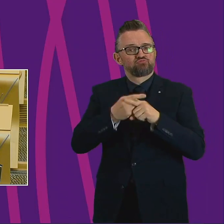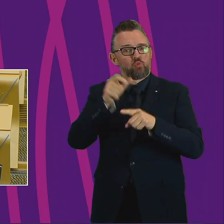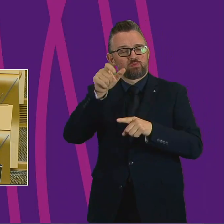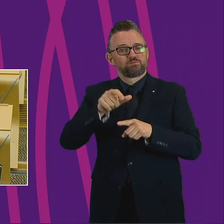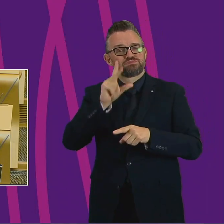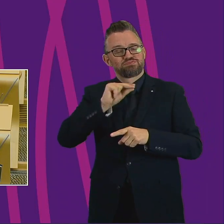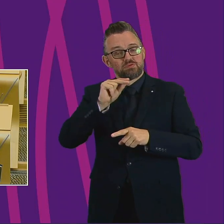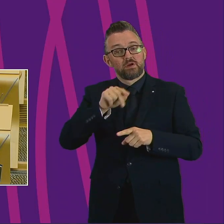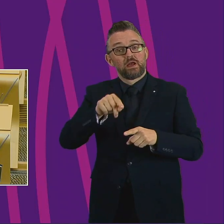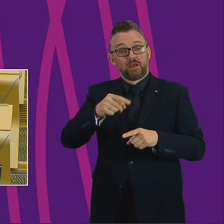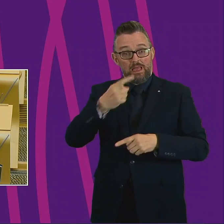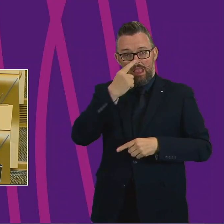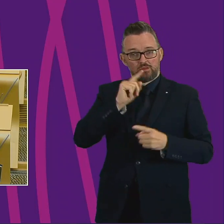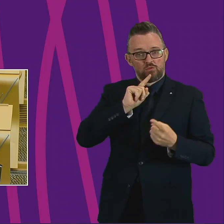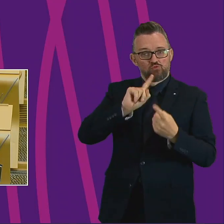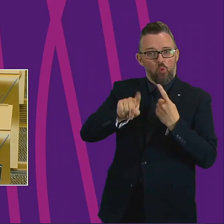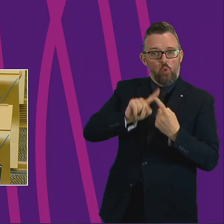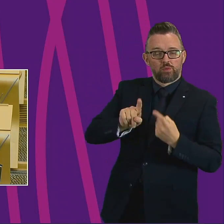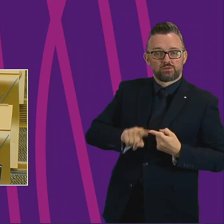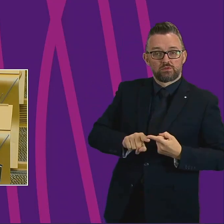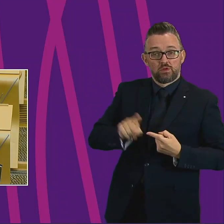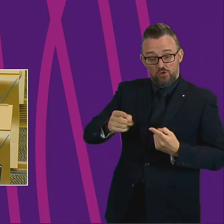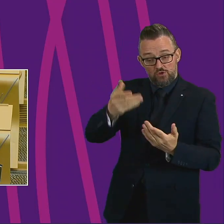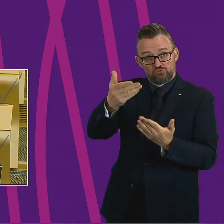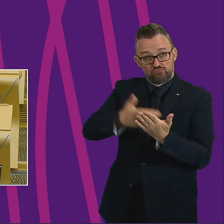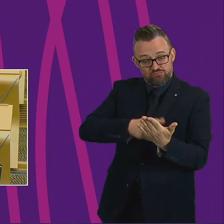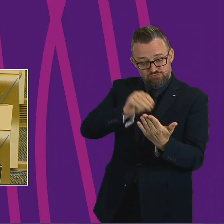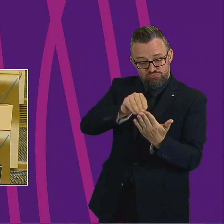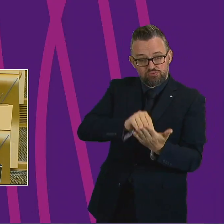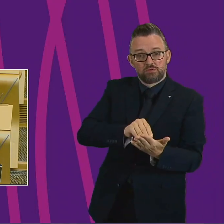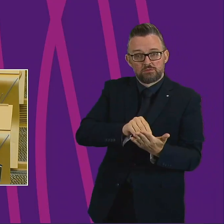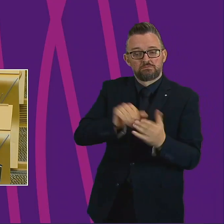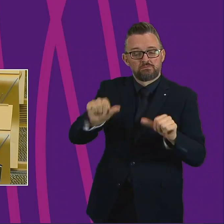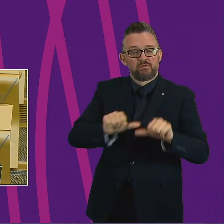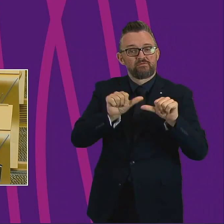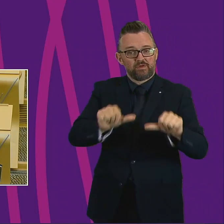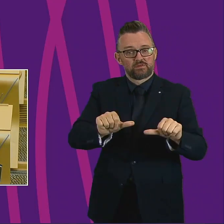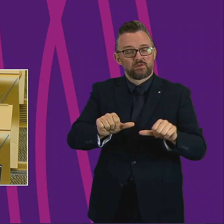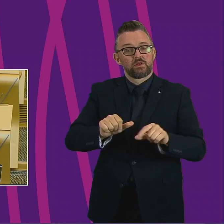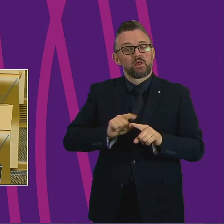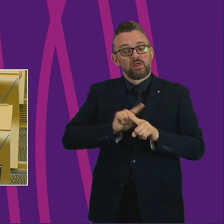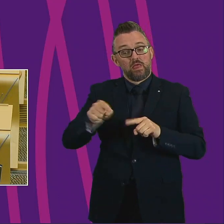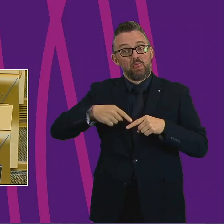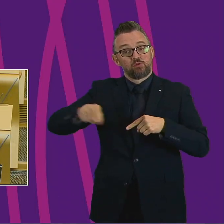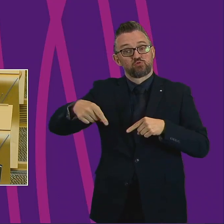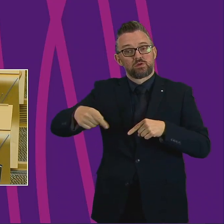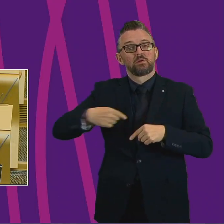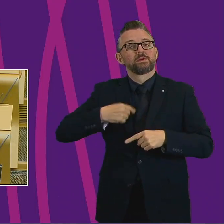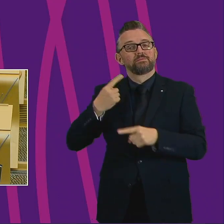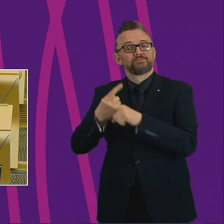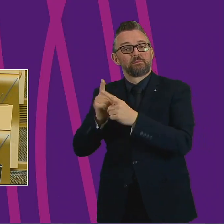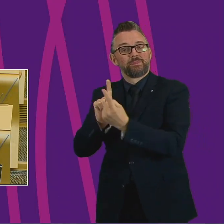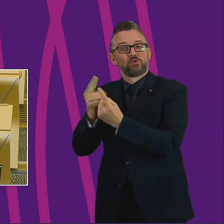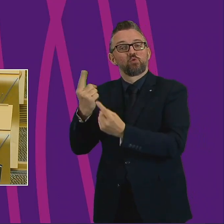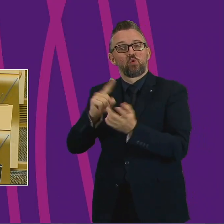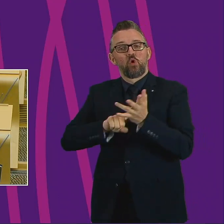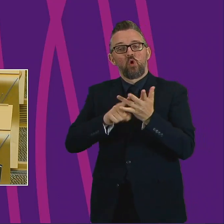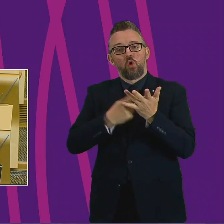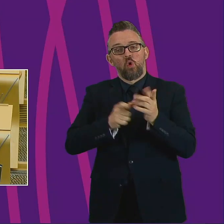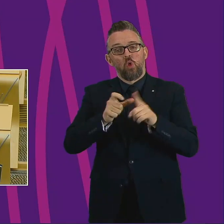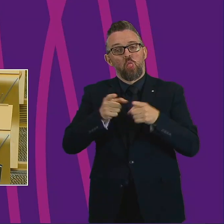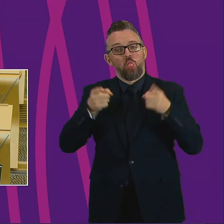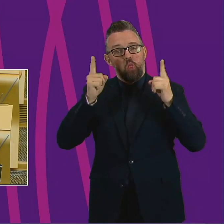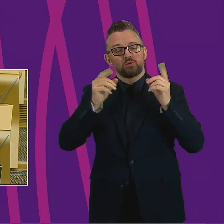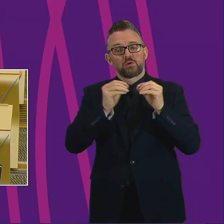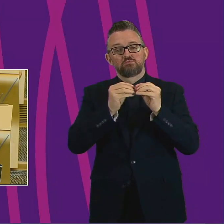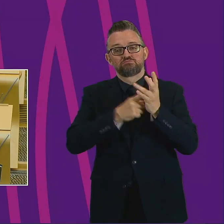to comment as well. That remit is now finalised. I will speak to Lord Brodie later this week and hope following that to be able